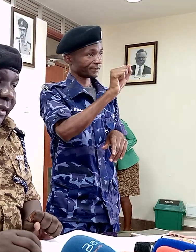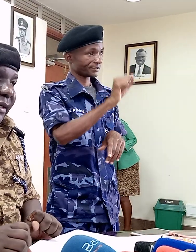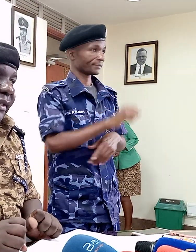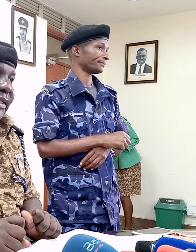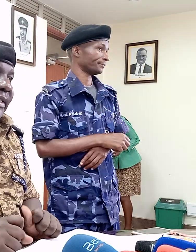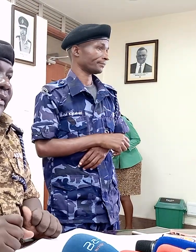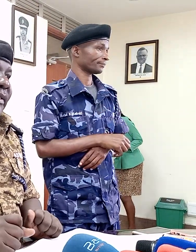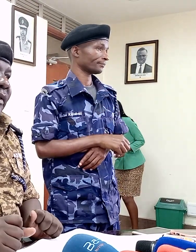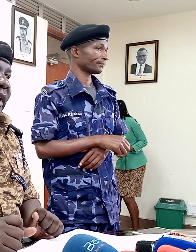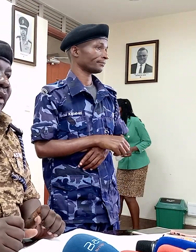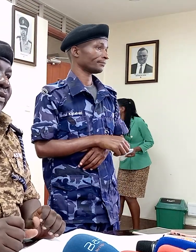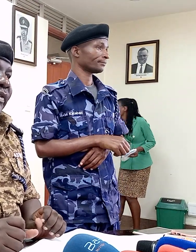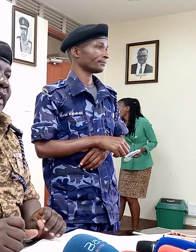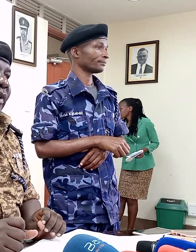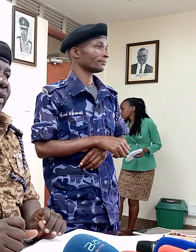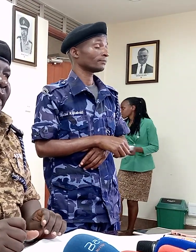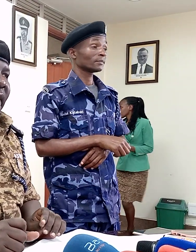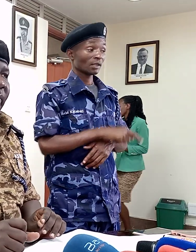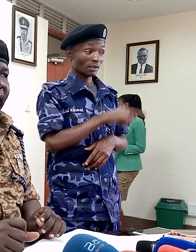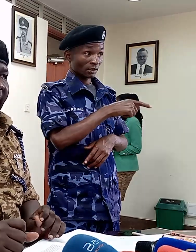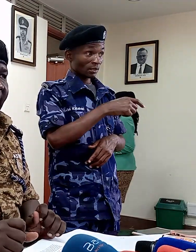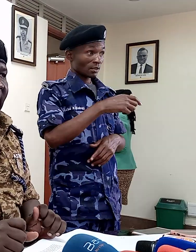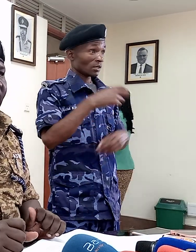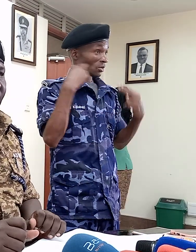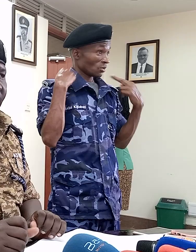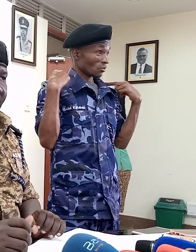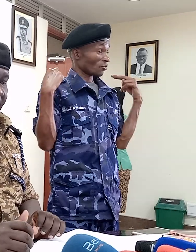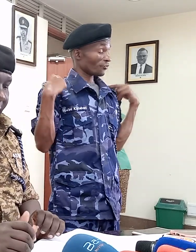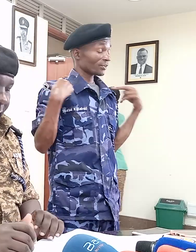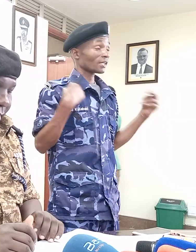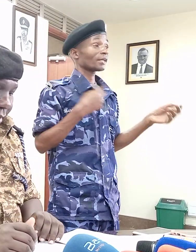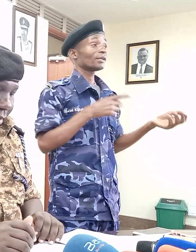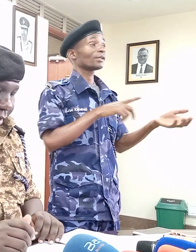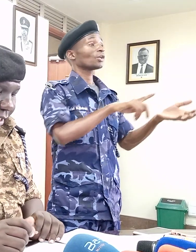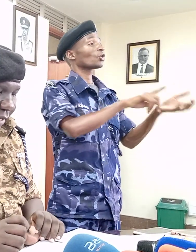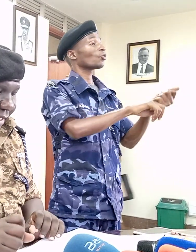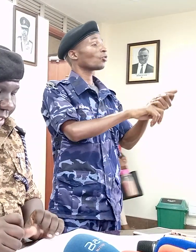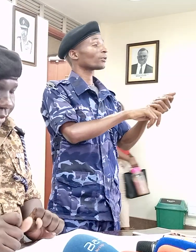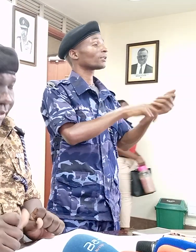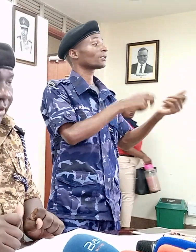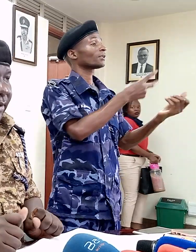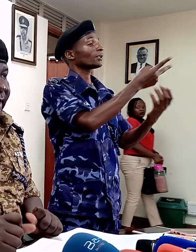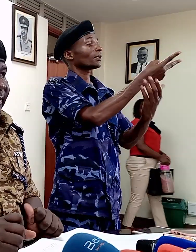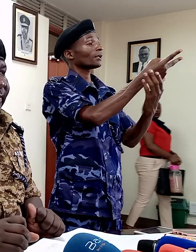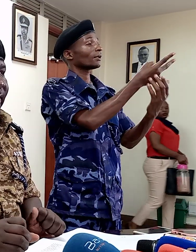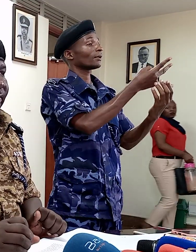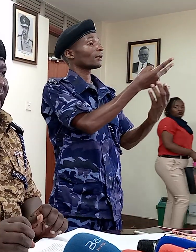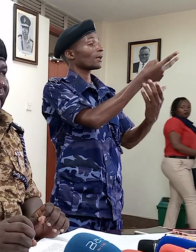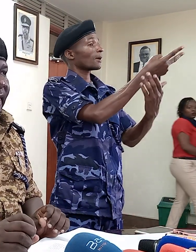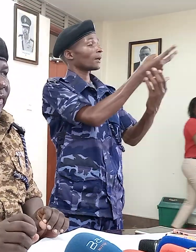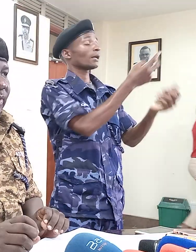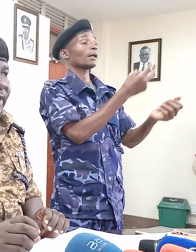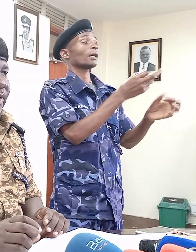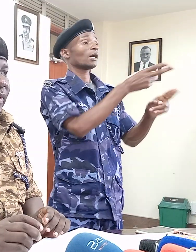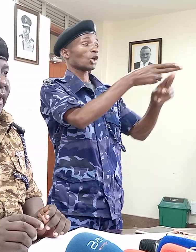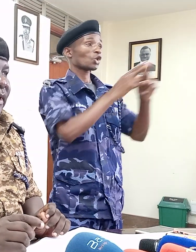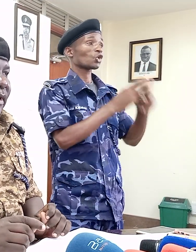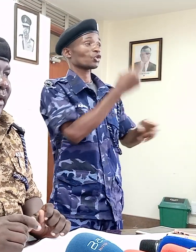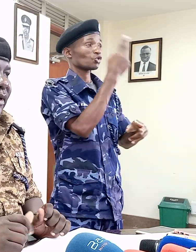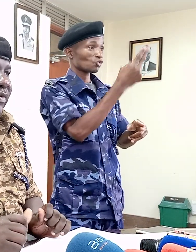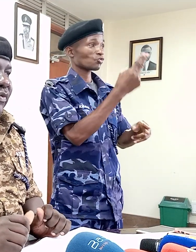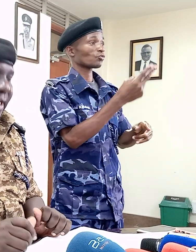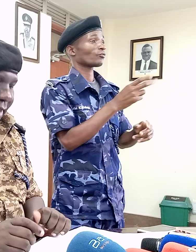And this is an officer who had acquired a double loan. He acquired a loan on the 5th of August